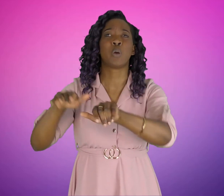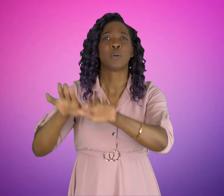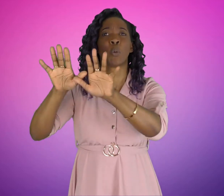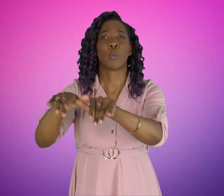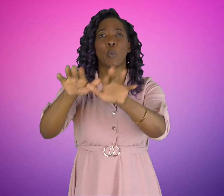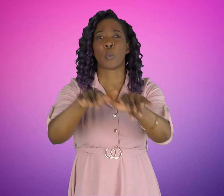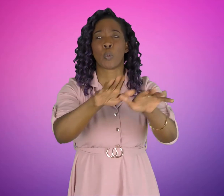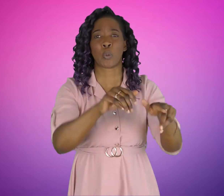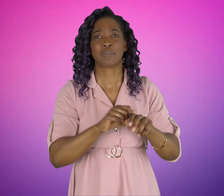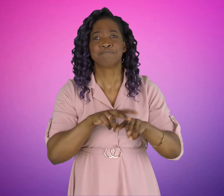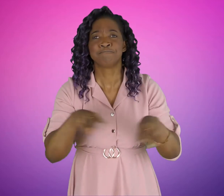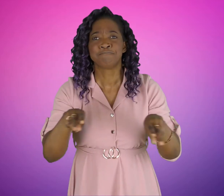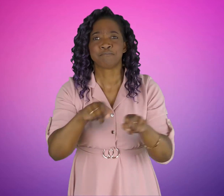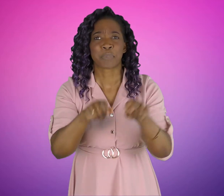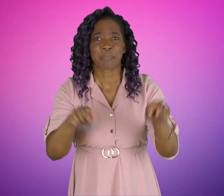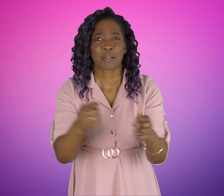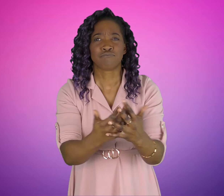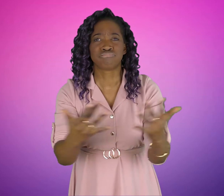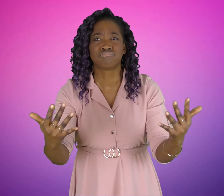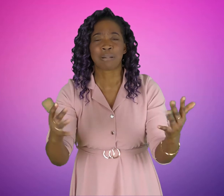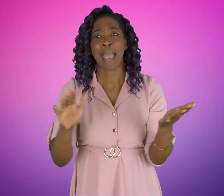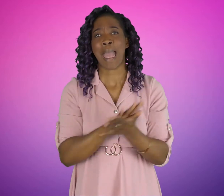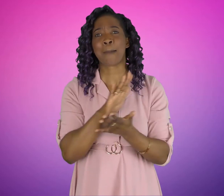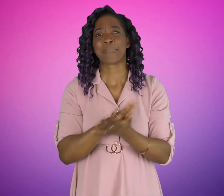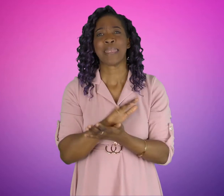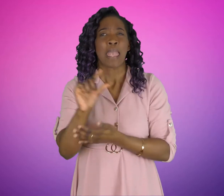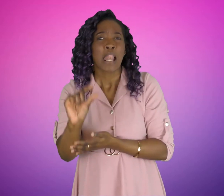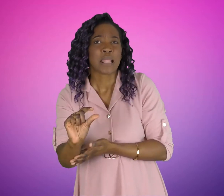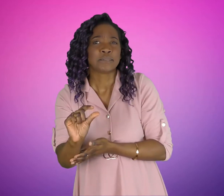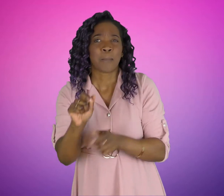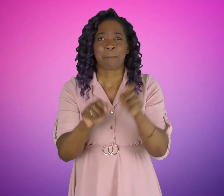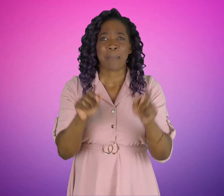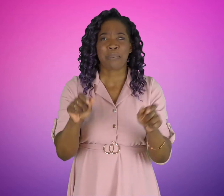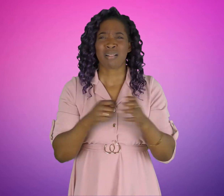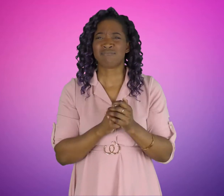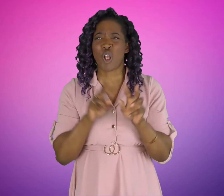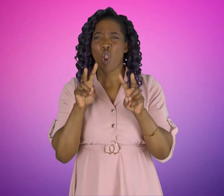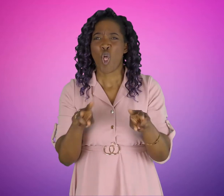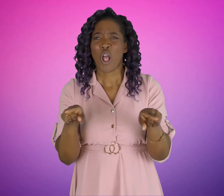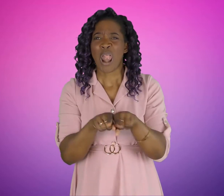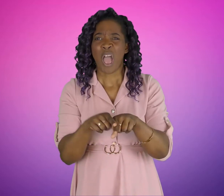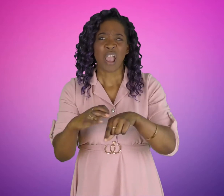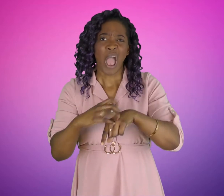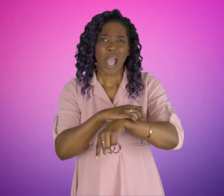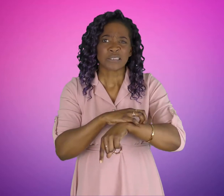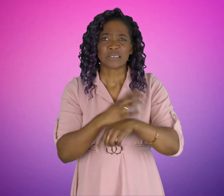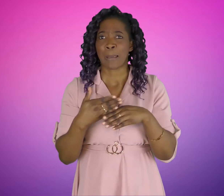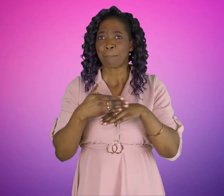to the great city below. The happy little people, to him, looked just like ants. So